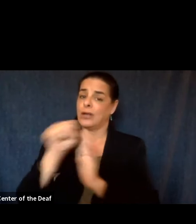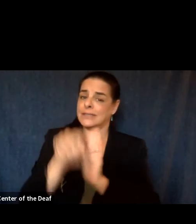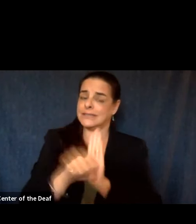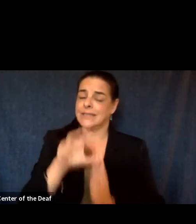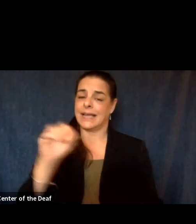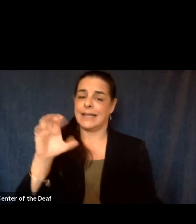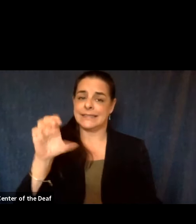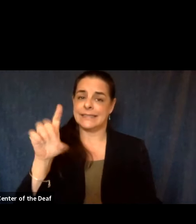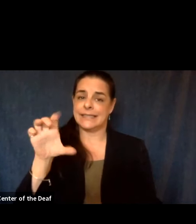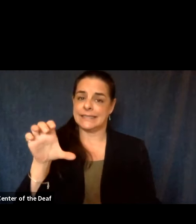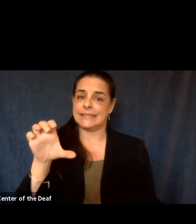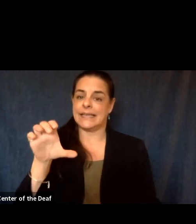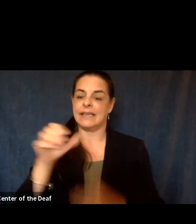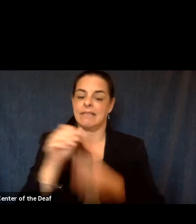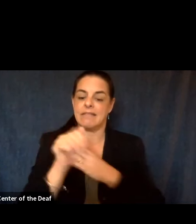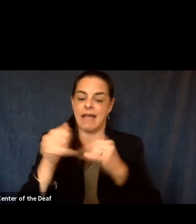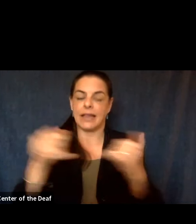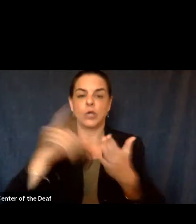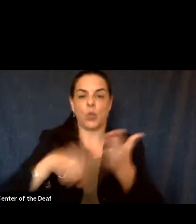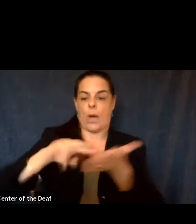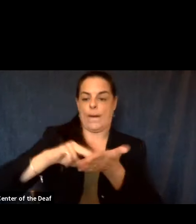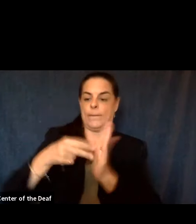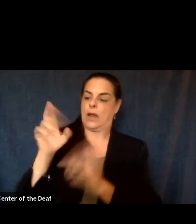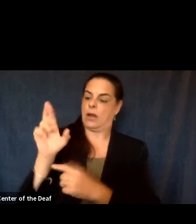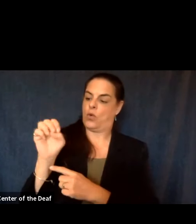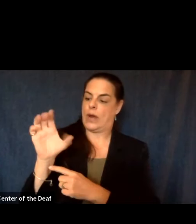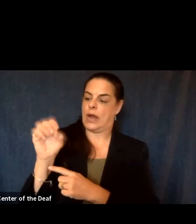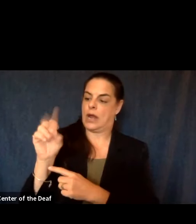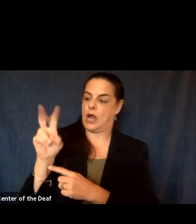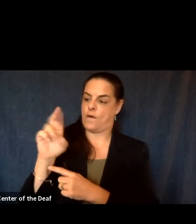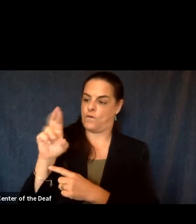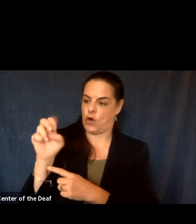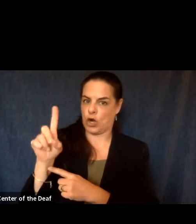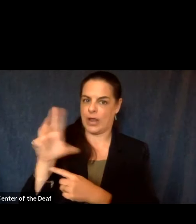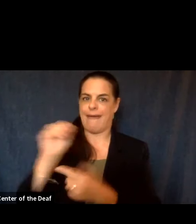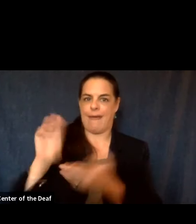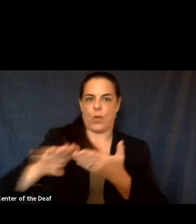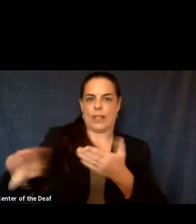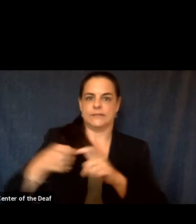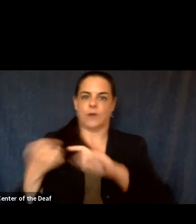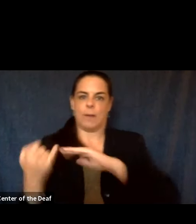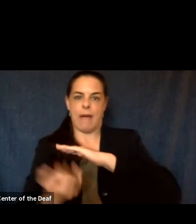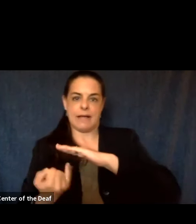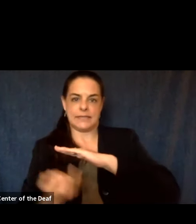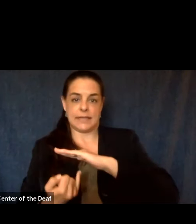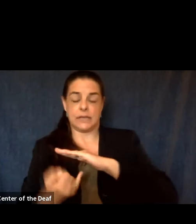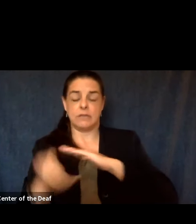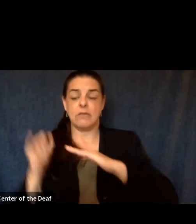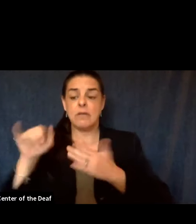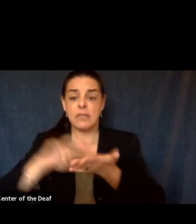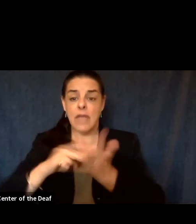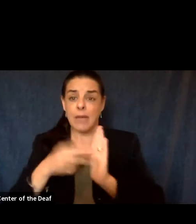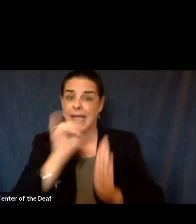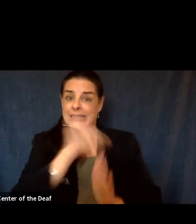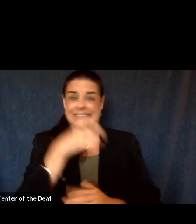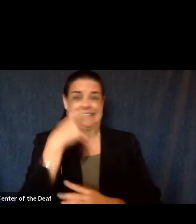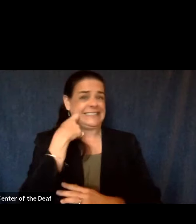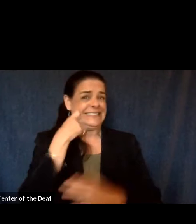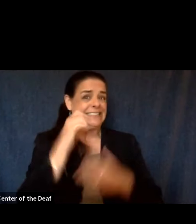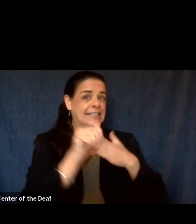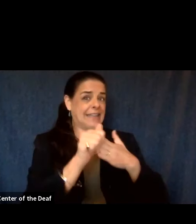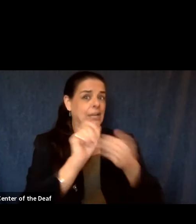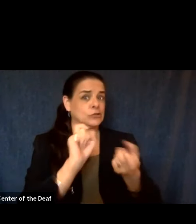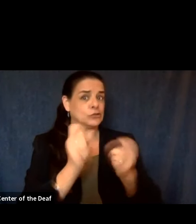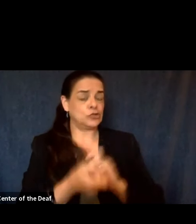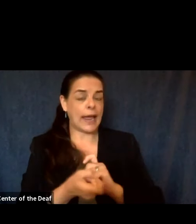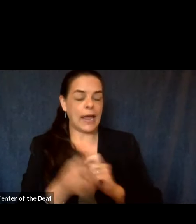it means to be recovered or and which is released from isolation. And what that is, the guidance actually changed relatively recently. So